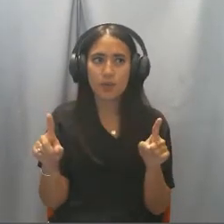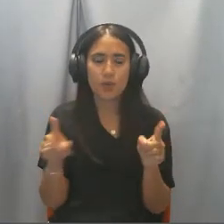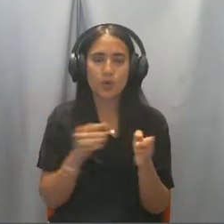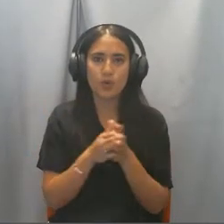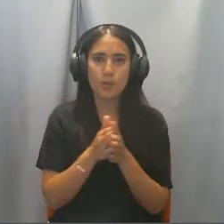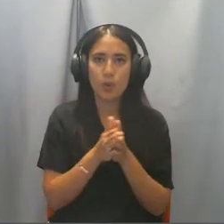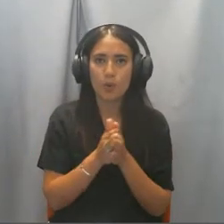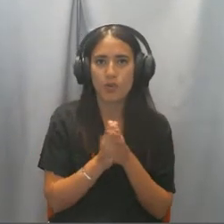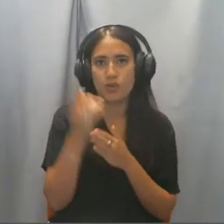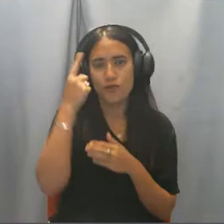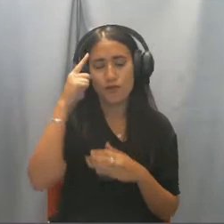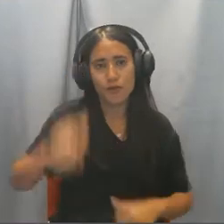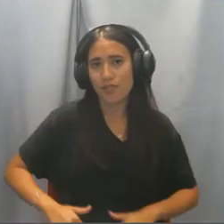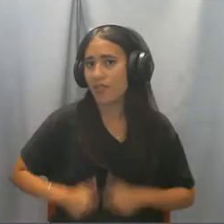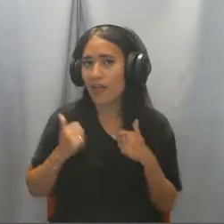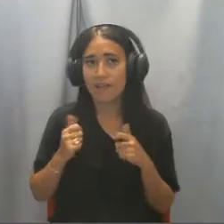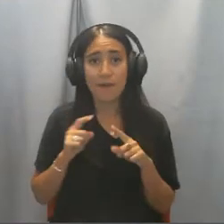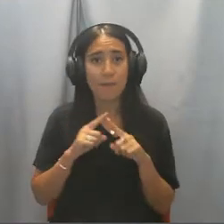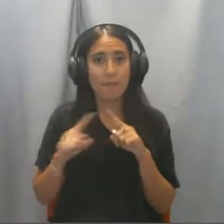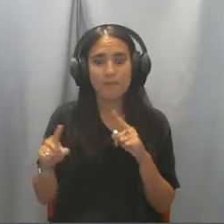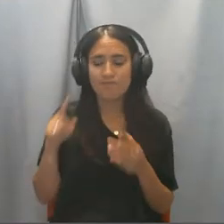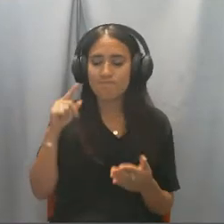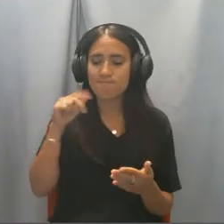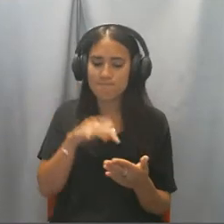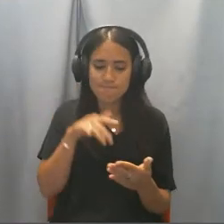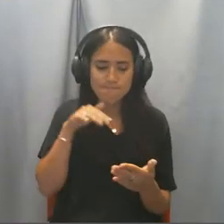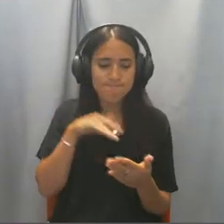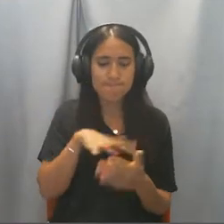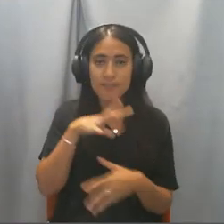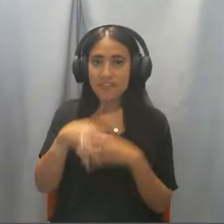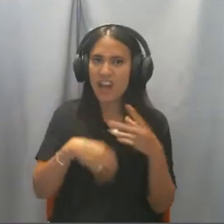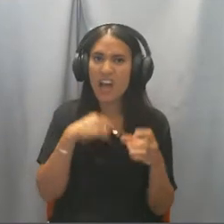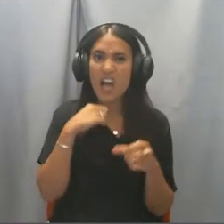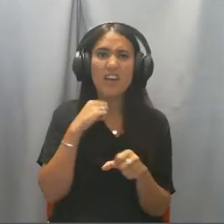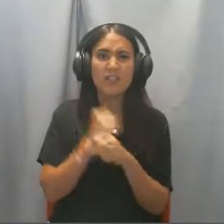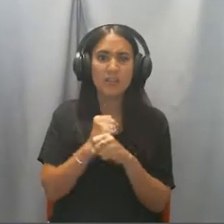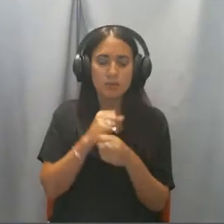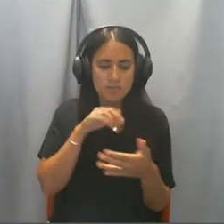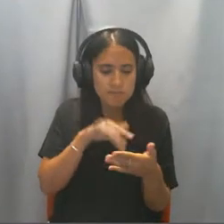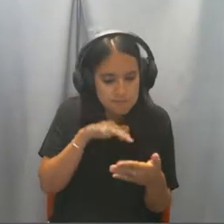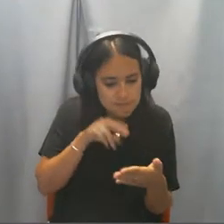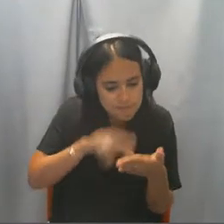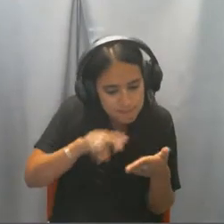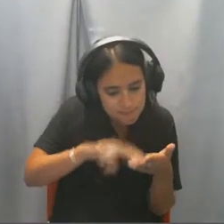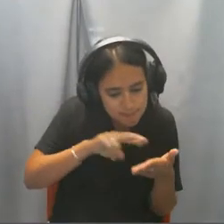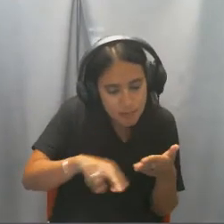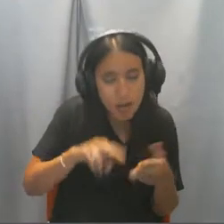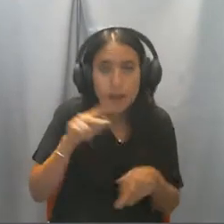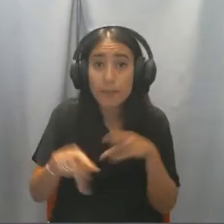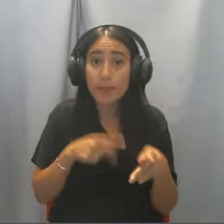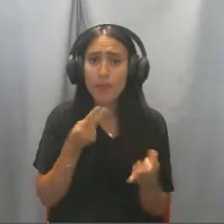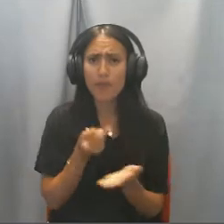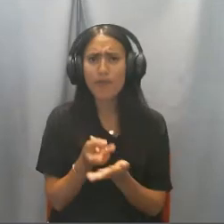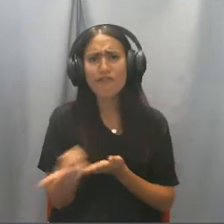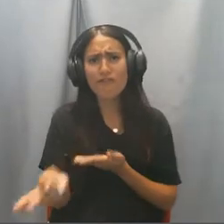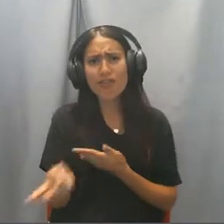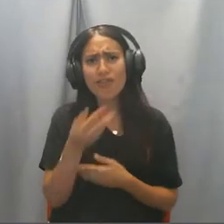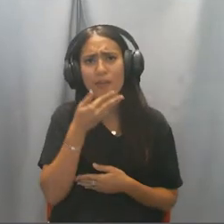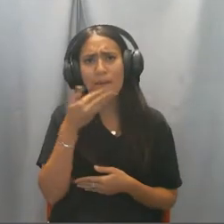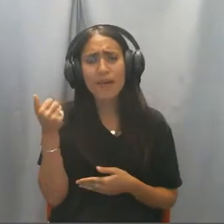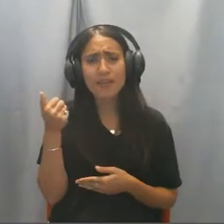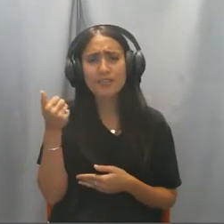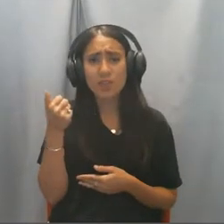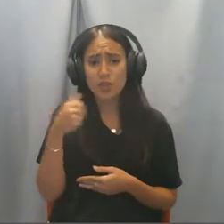But over and over these 75 years, our study has shown that the people who fared the best were the people who